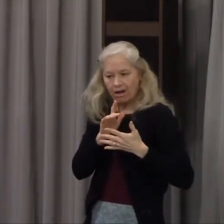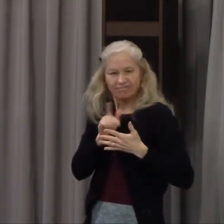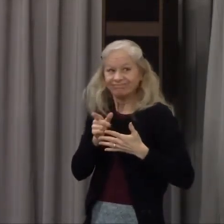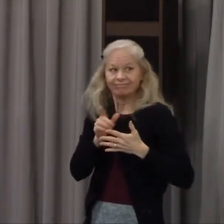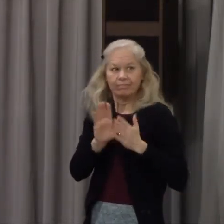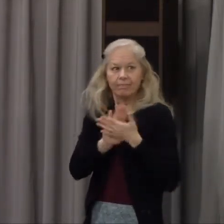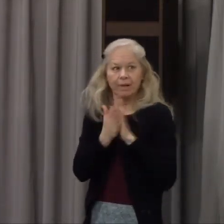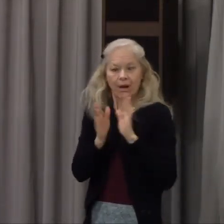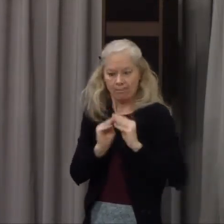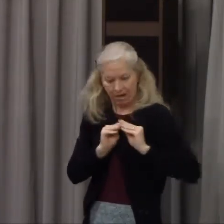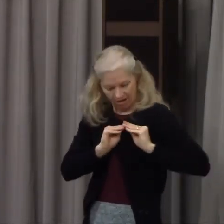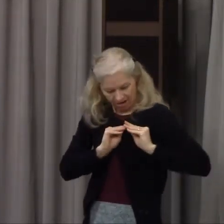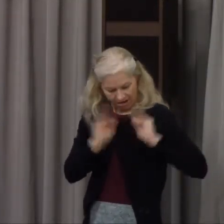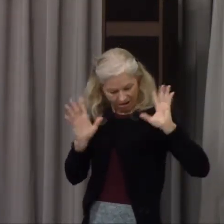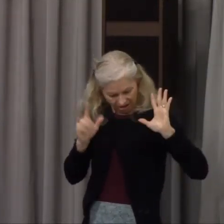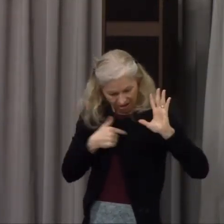that God is in you of a truth.